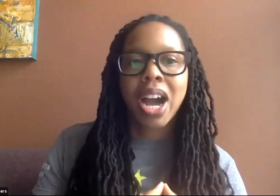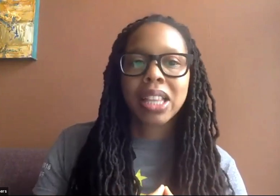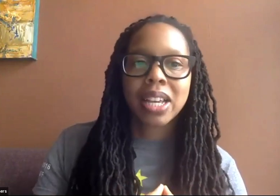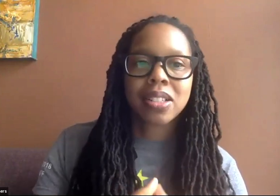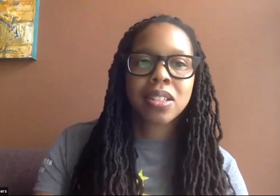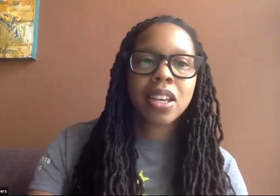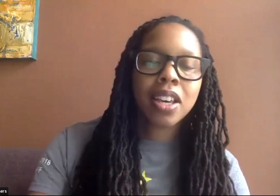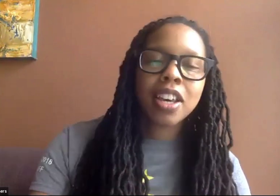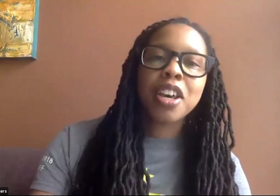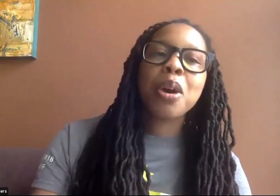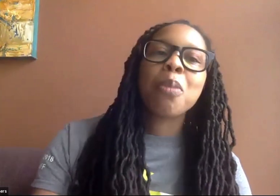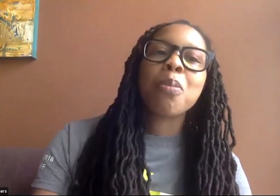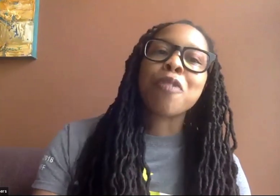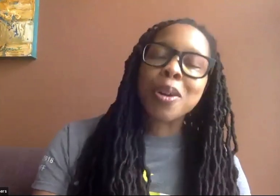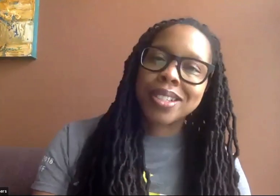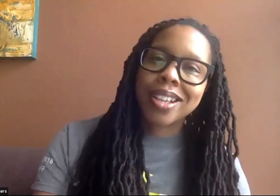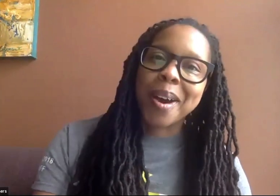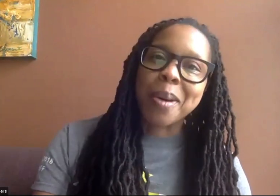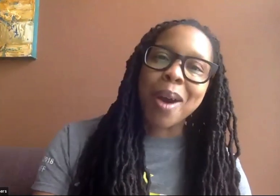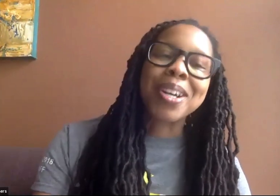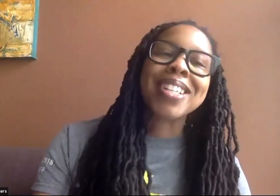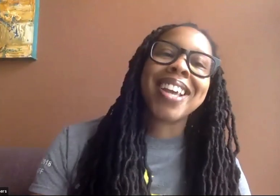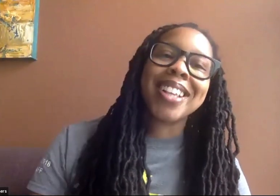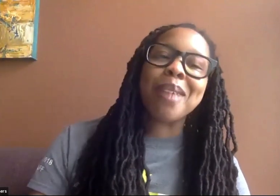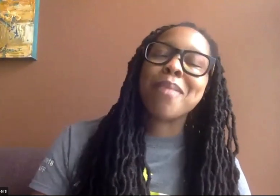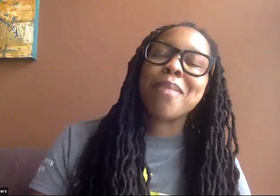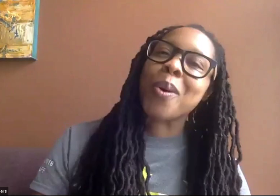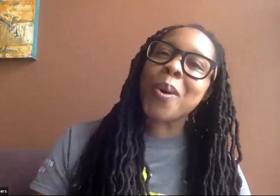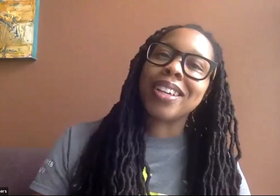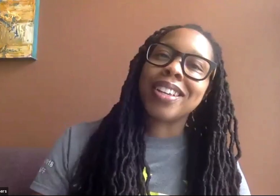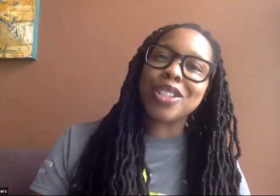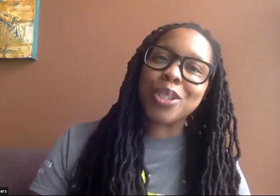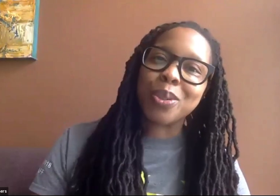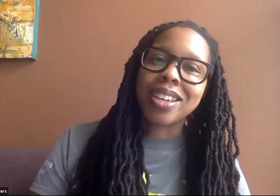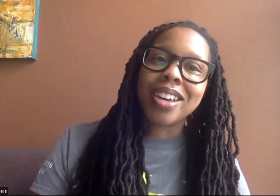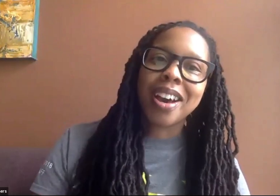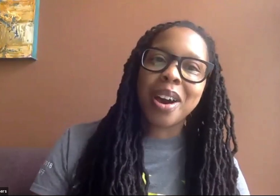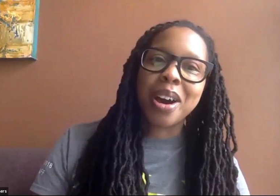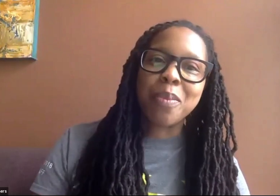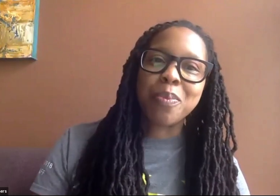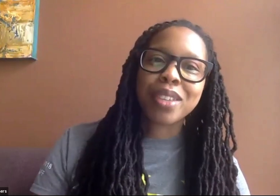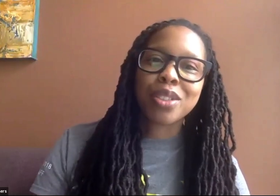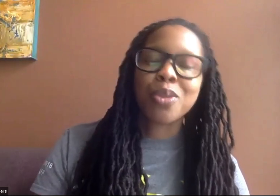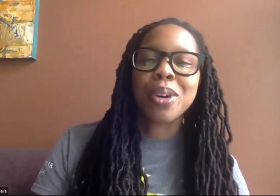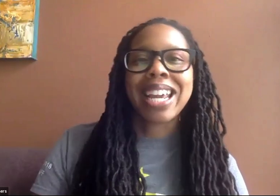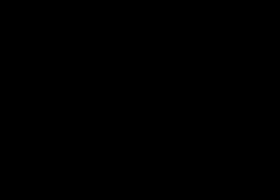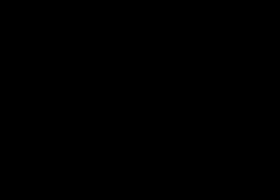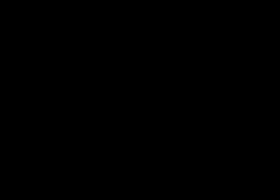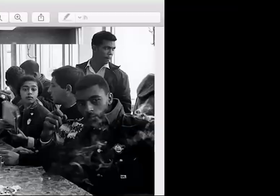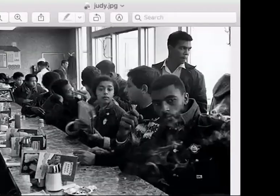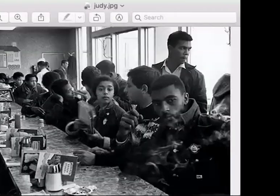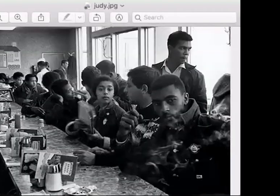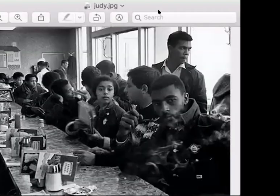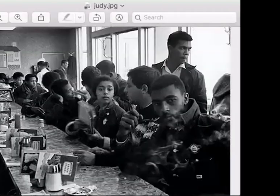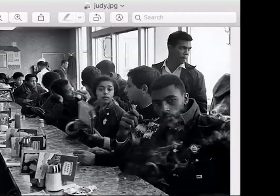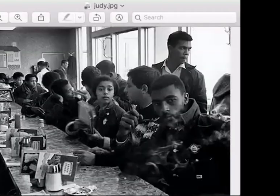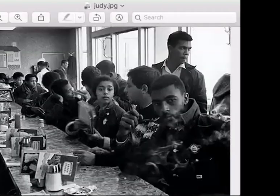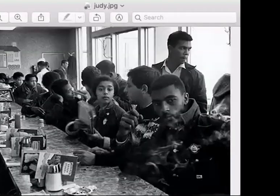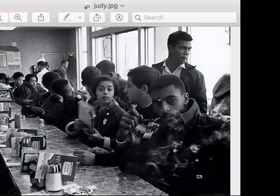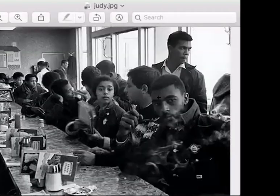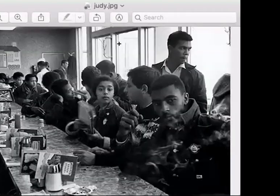share highlights. But first, I want to say that I met Courtland and Judy through an NEH Summer